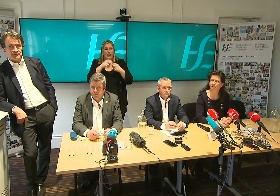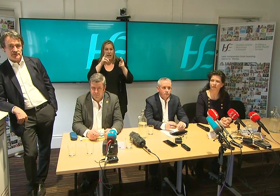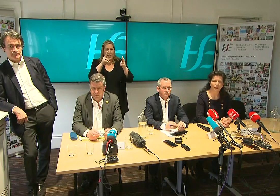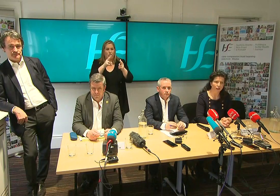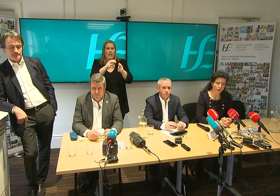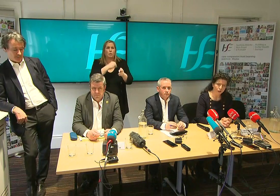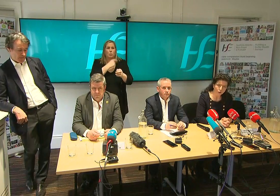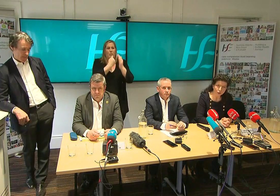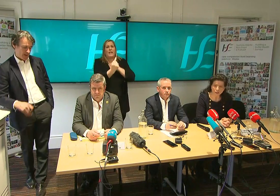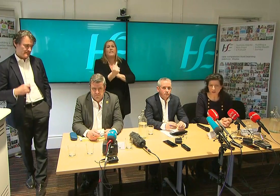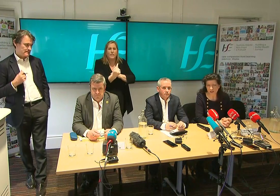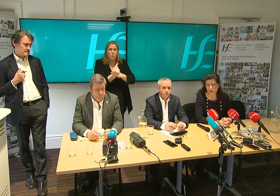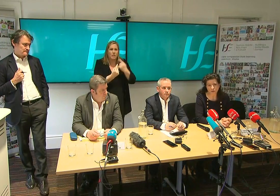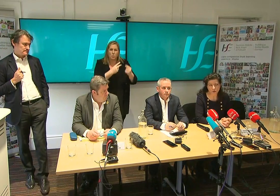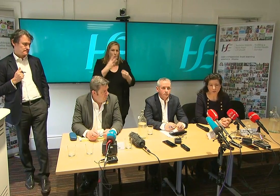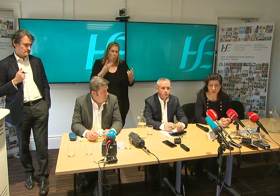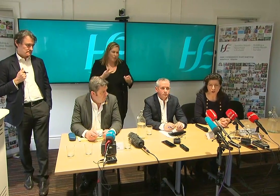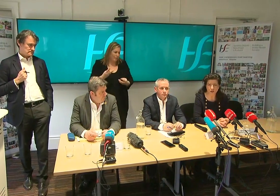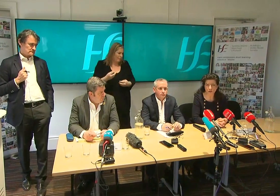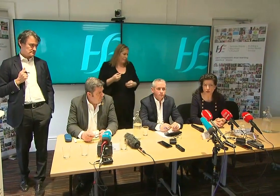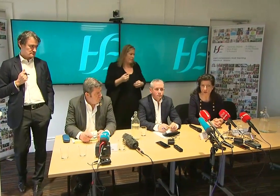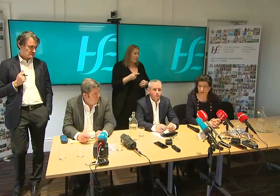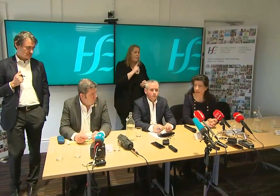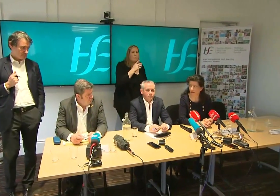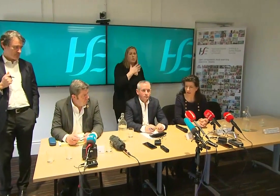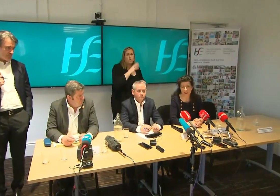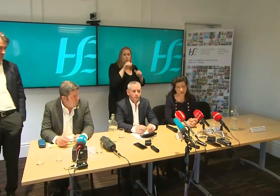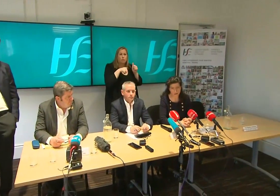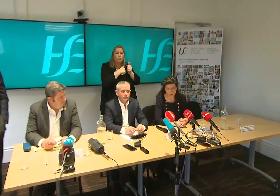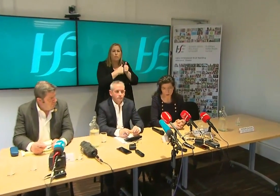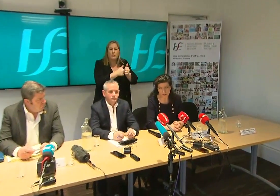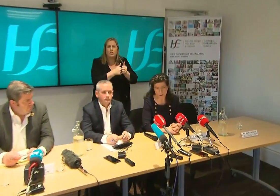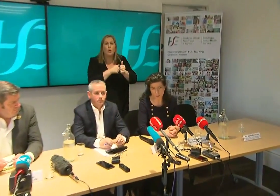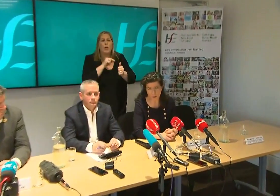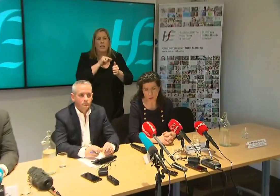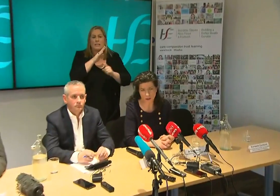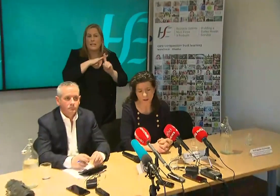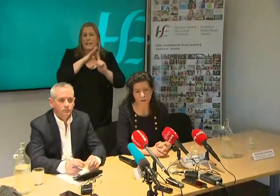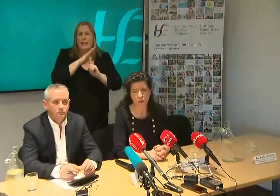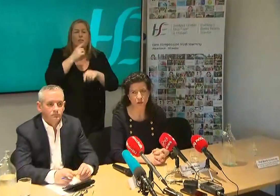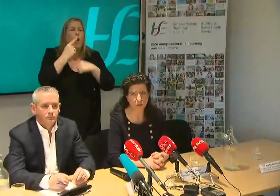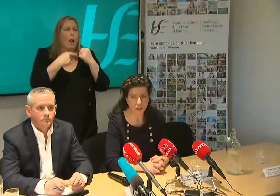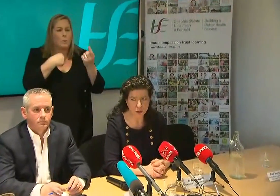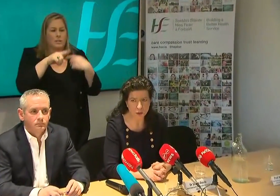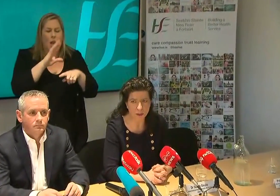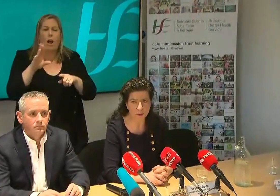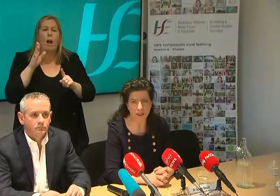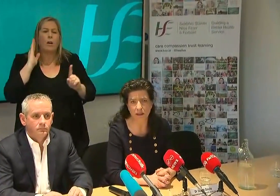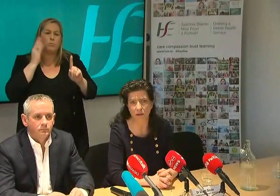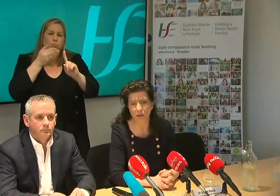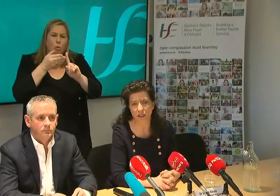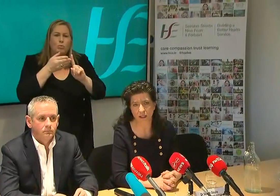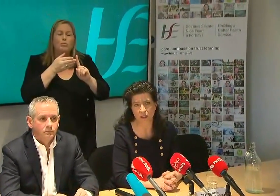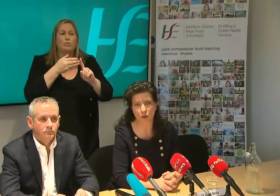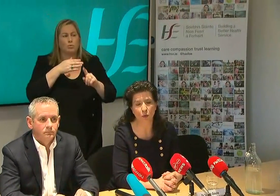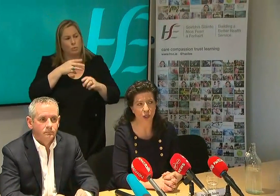do that. Okay. Although, and just to but just to reassure, and that is the case, and that is always our approach, but to reassure people, because